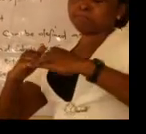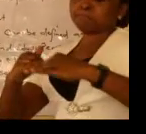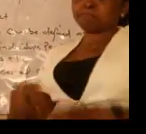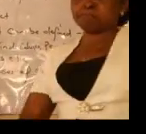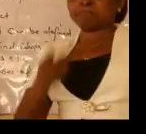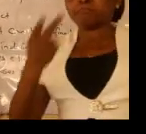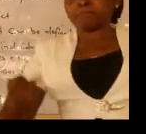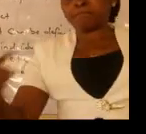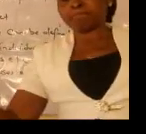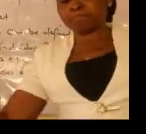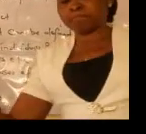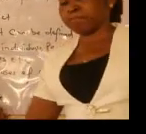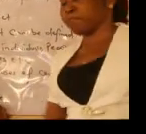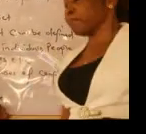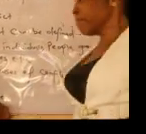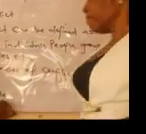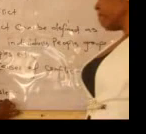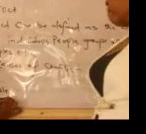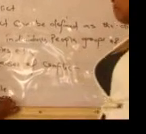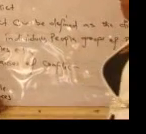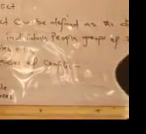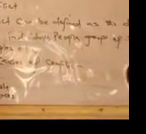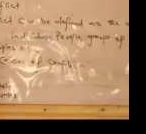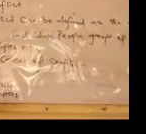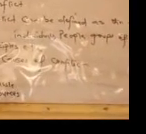Limited resources.